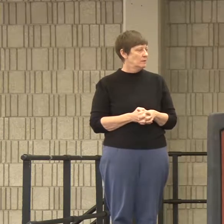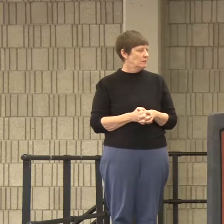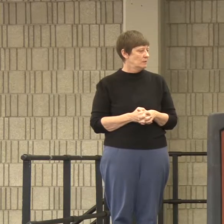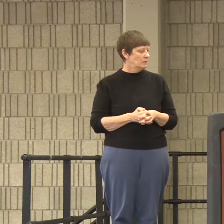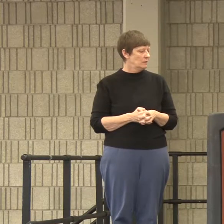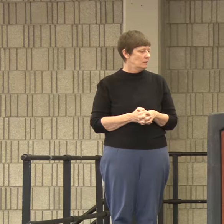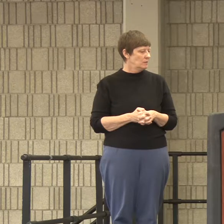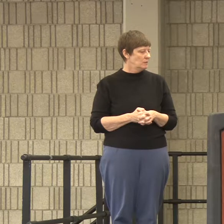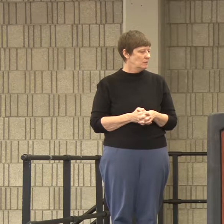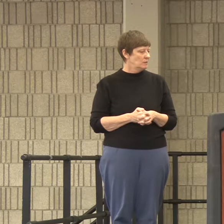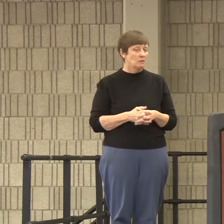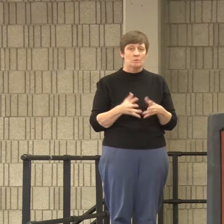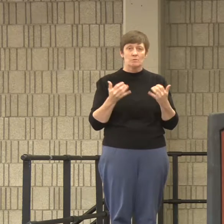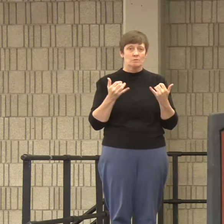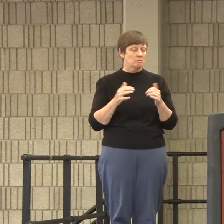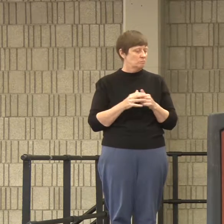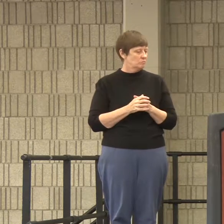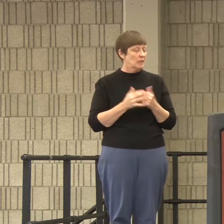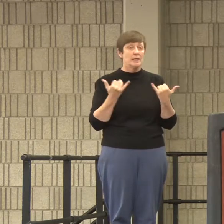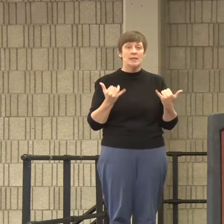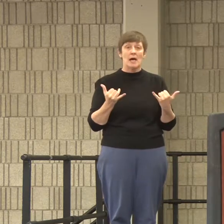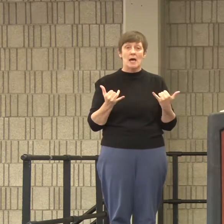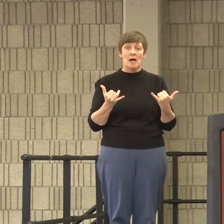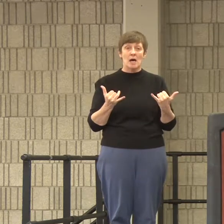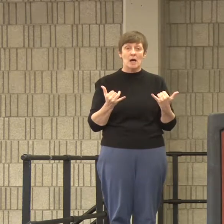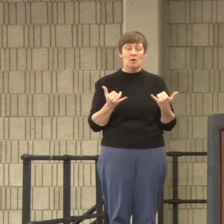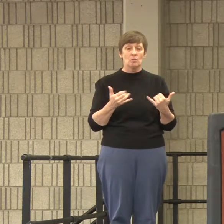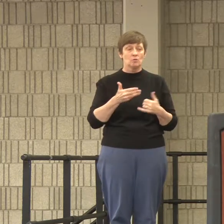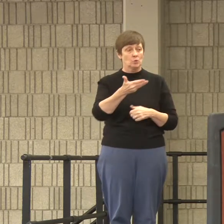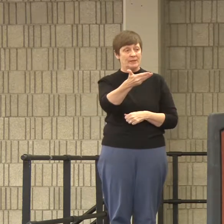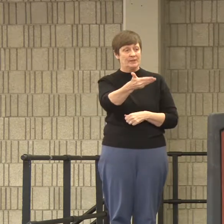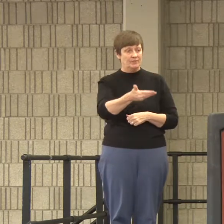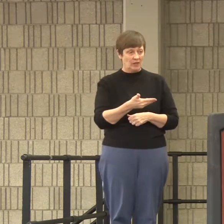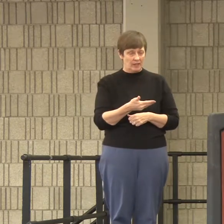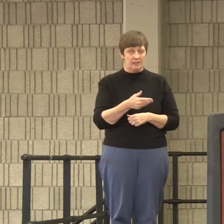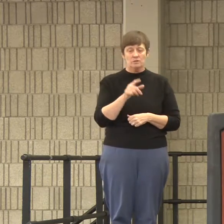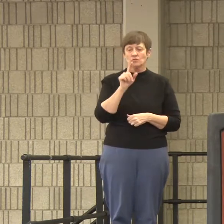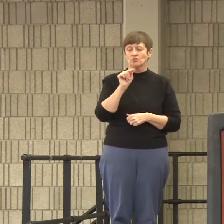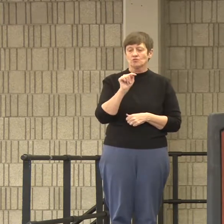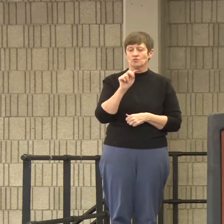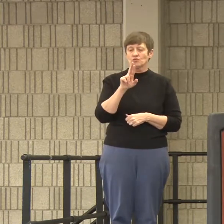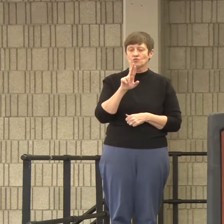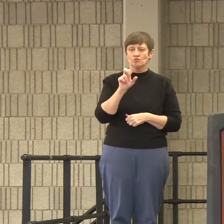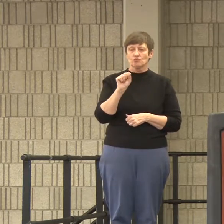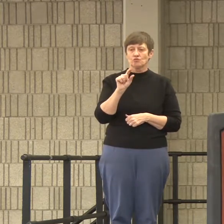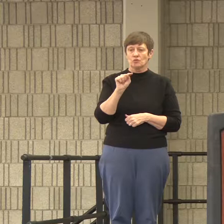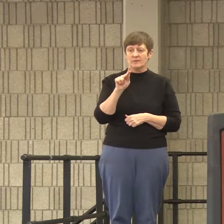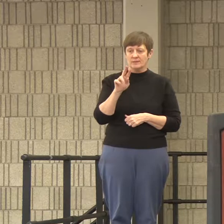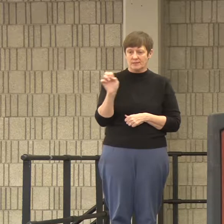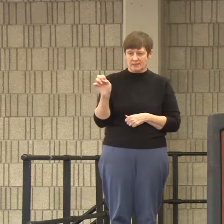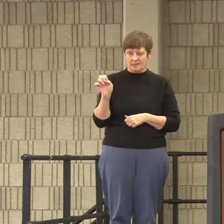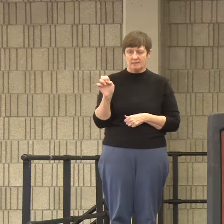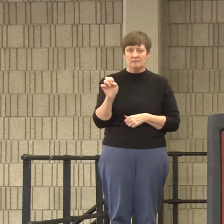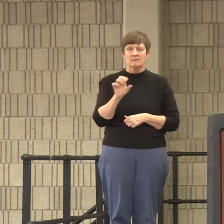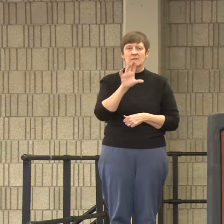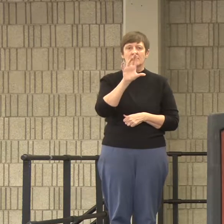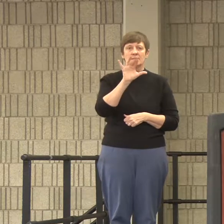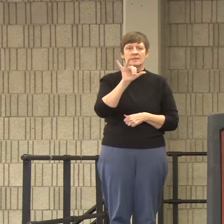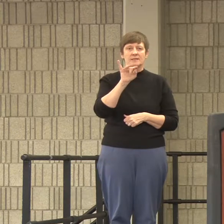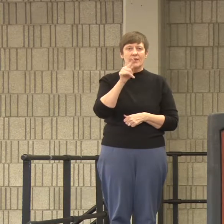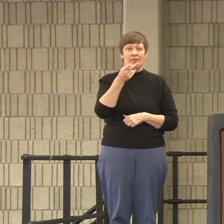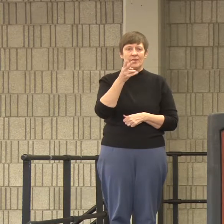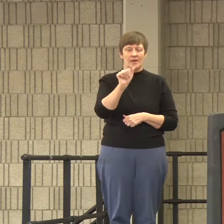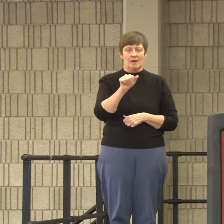I would now like to invite to the stage our trustee, Cynthia Rose, as we move forward